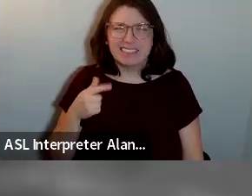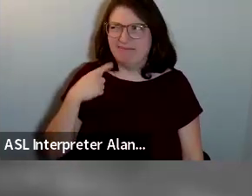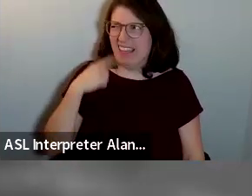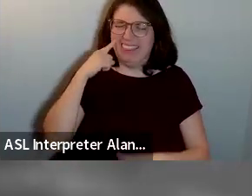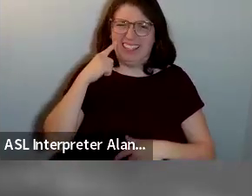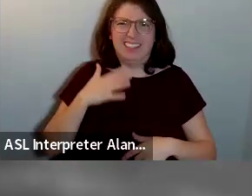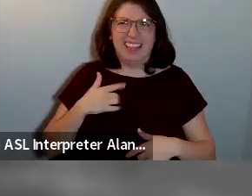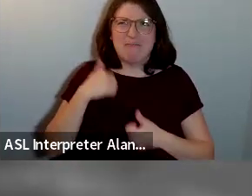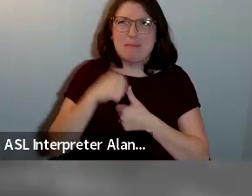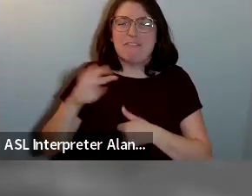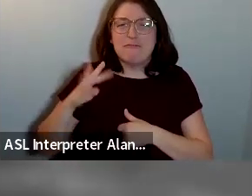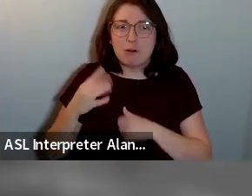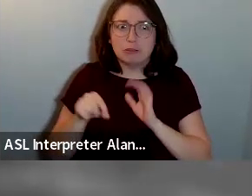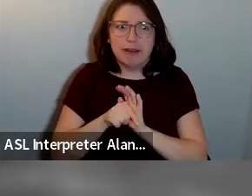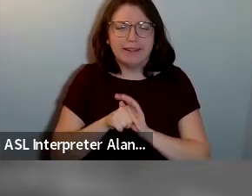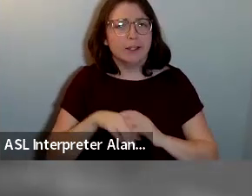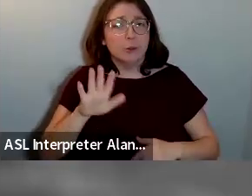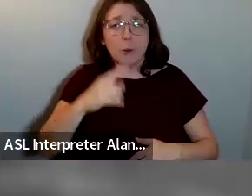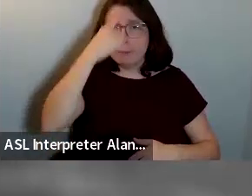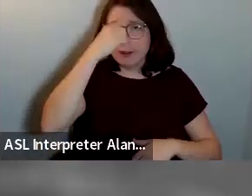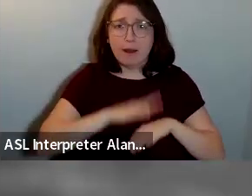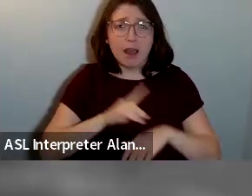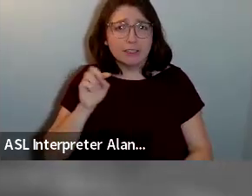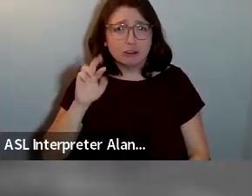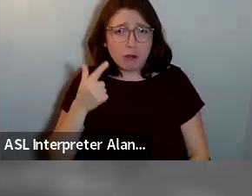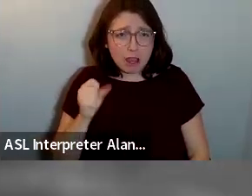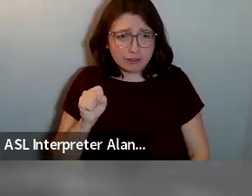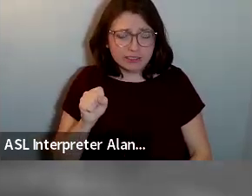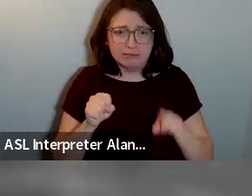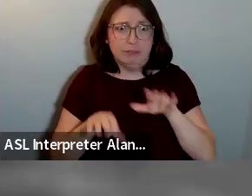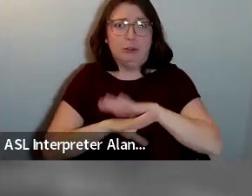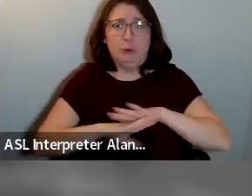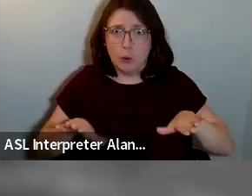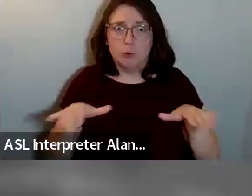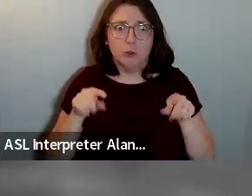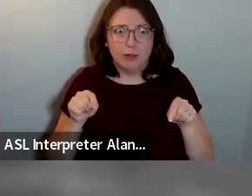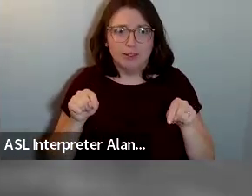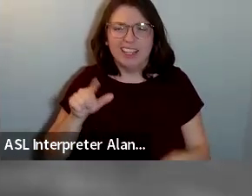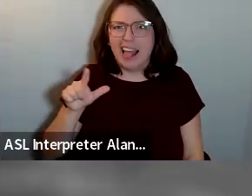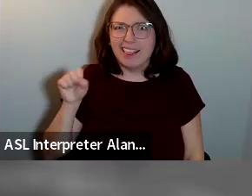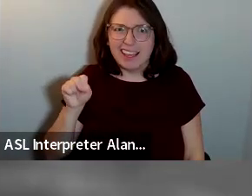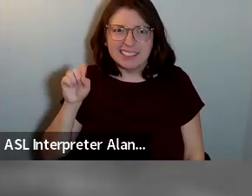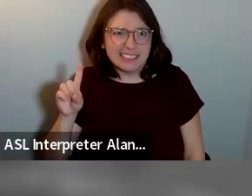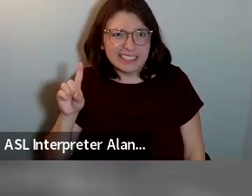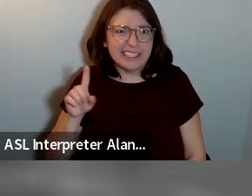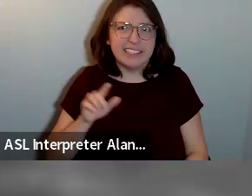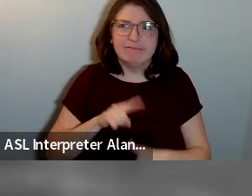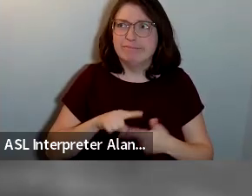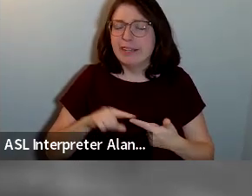on drugs. Don't do it. And I learned that LSD and other drugs might ruin